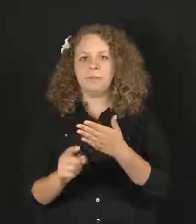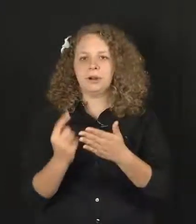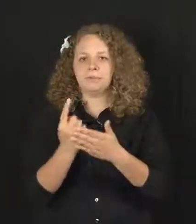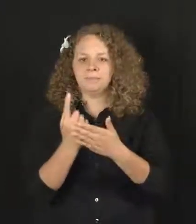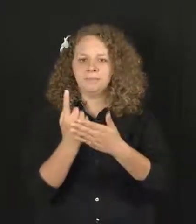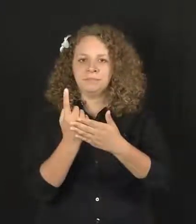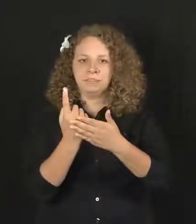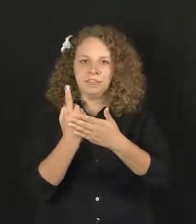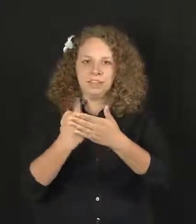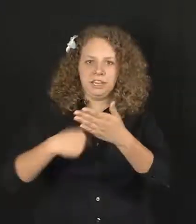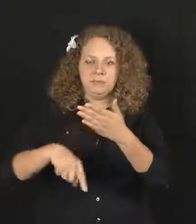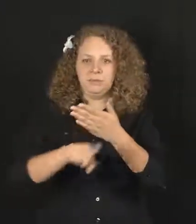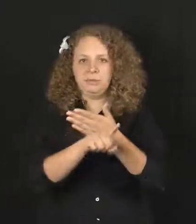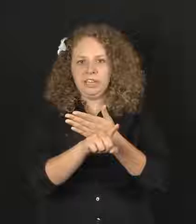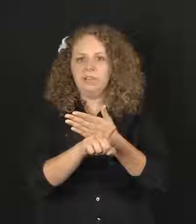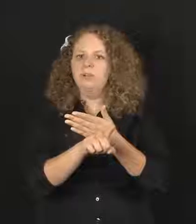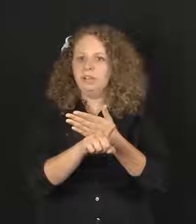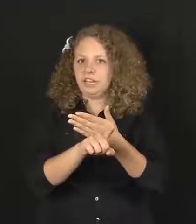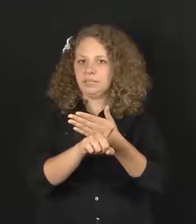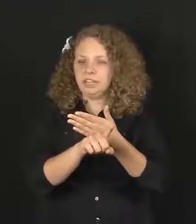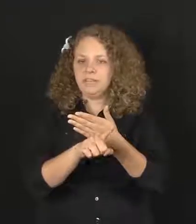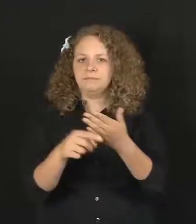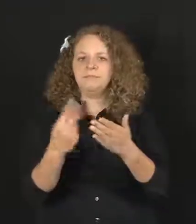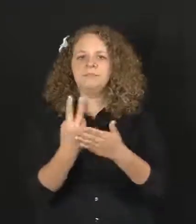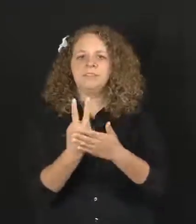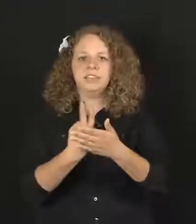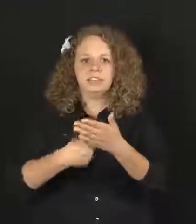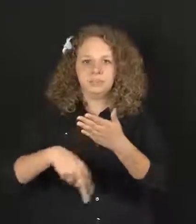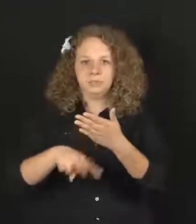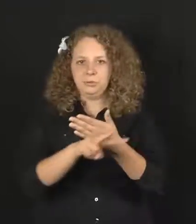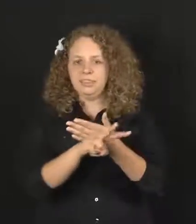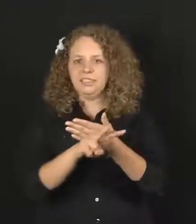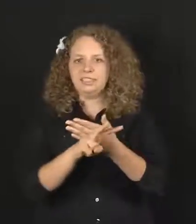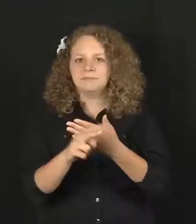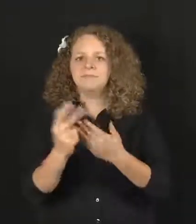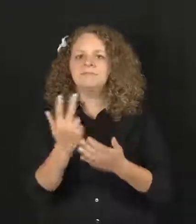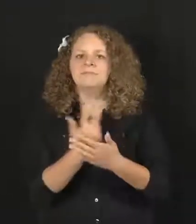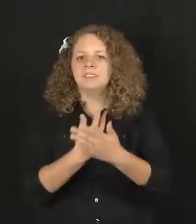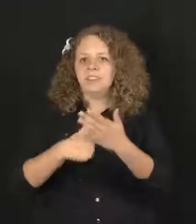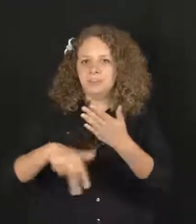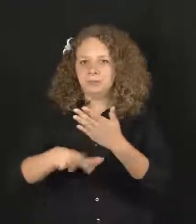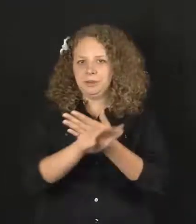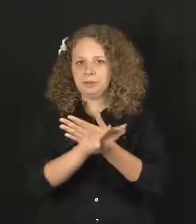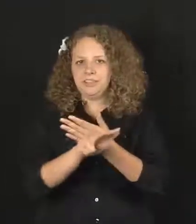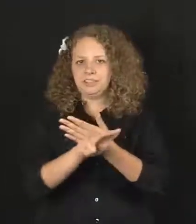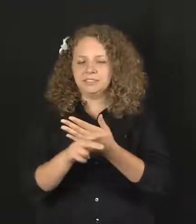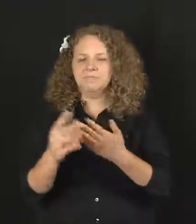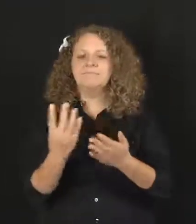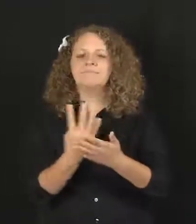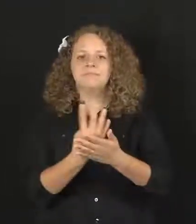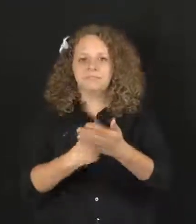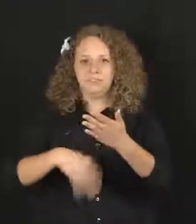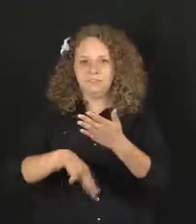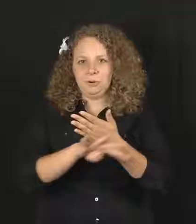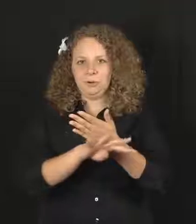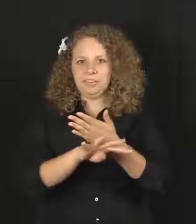number. In 1 week or next week, in 2 weeks, in 3 weeks, in 4